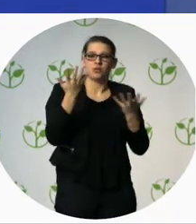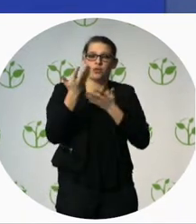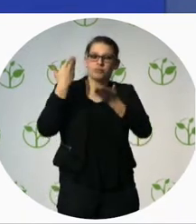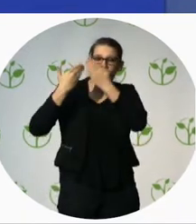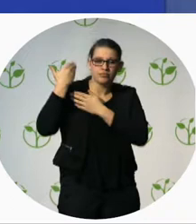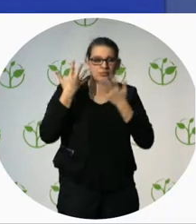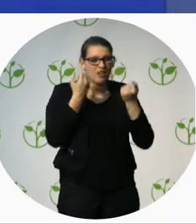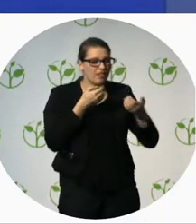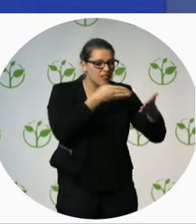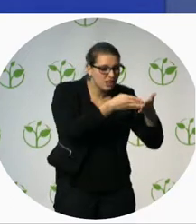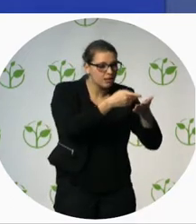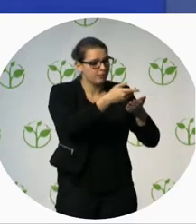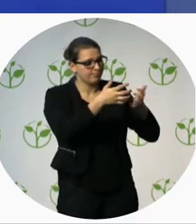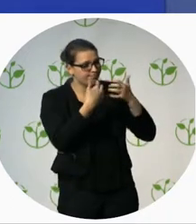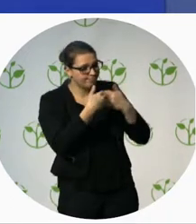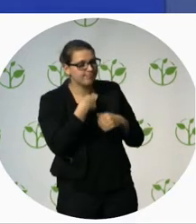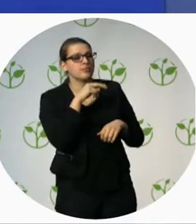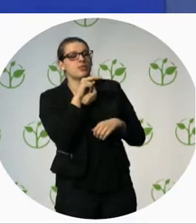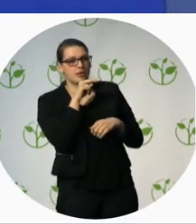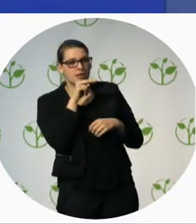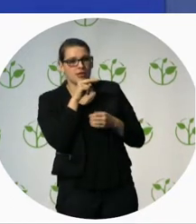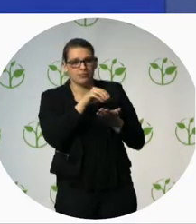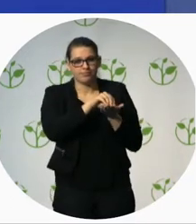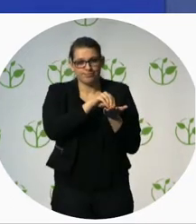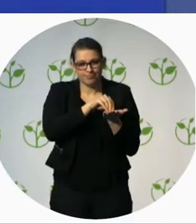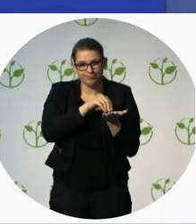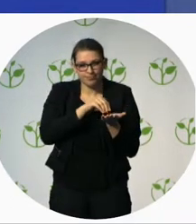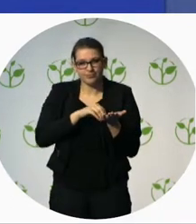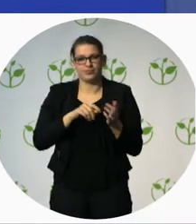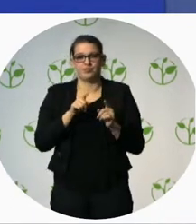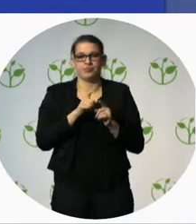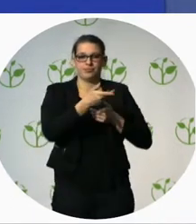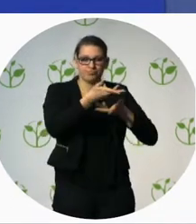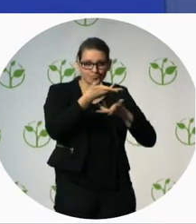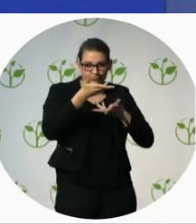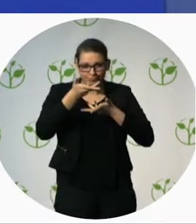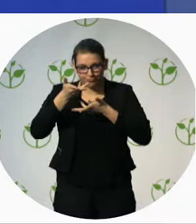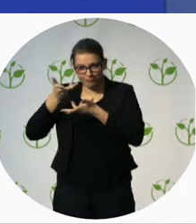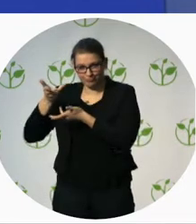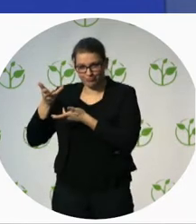way that we wanted to go ahead with legislation. I think also